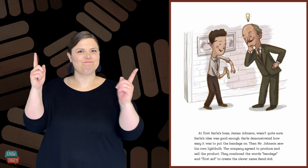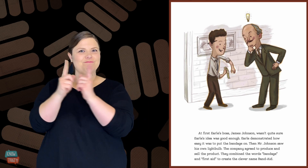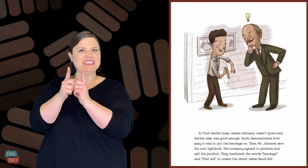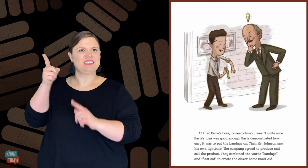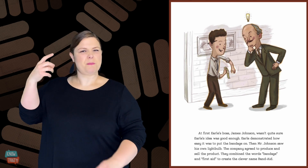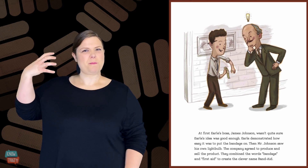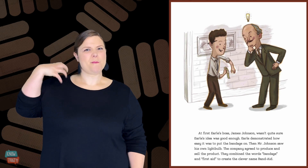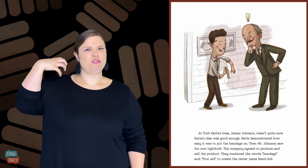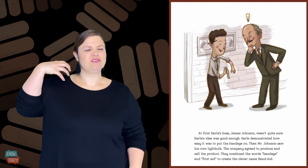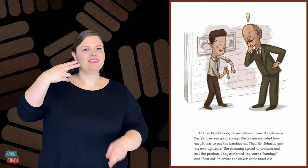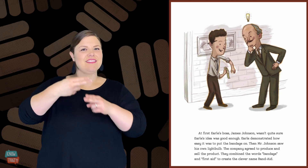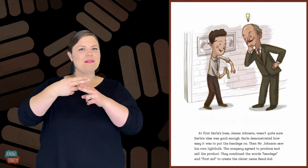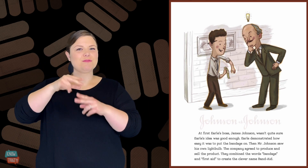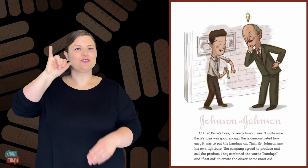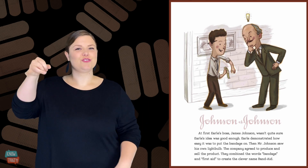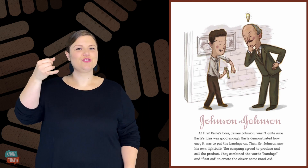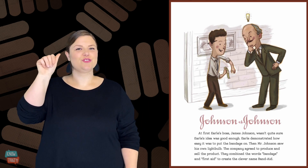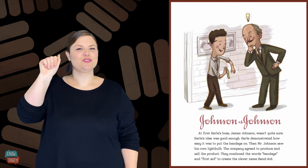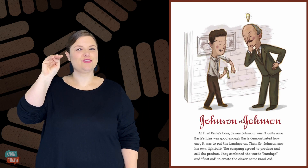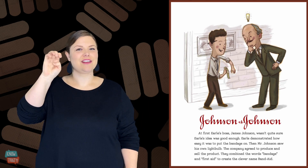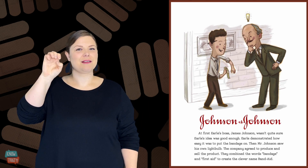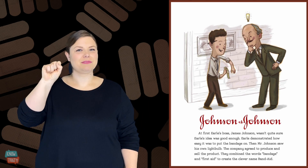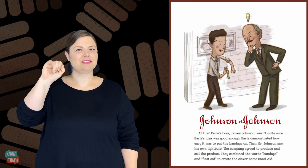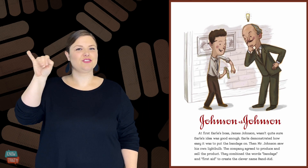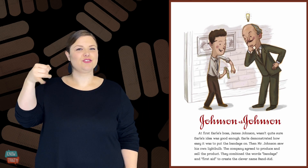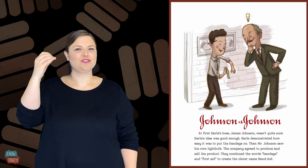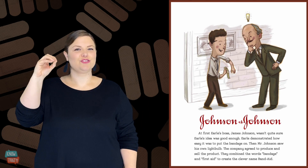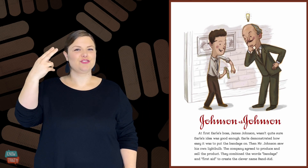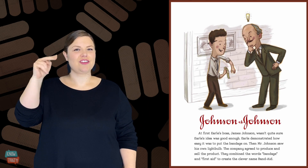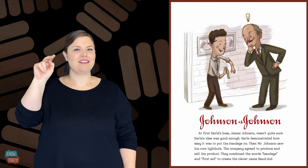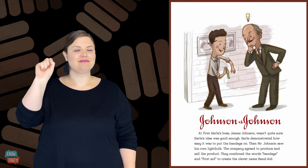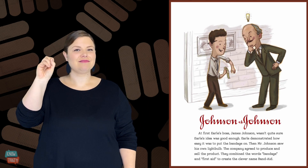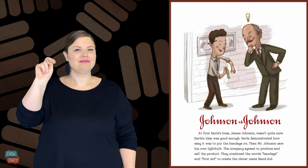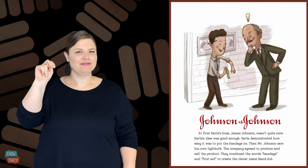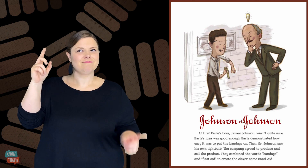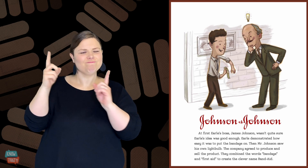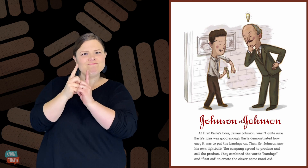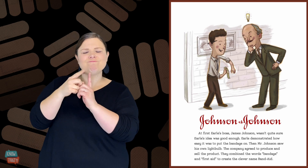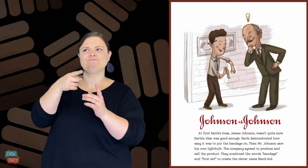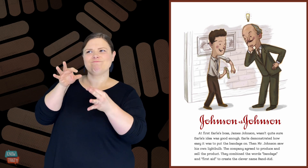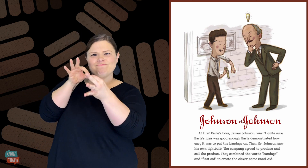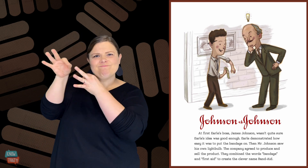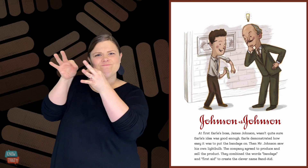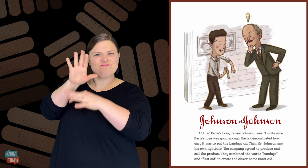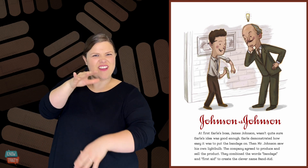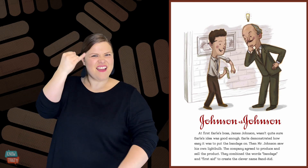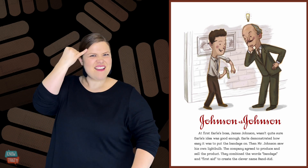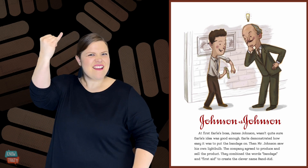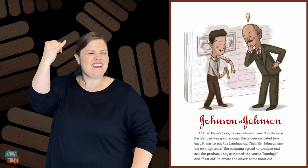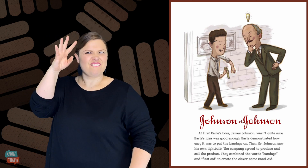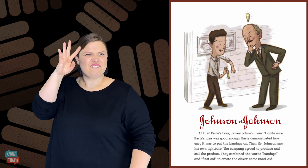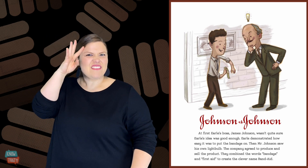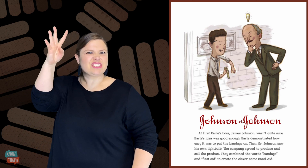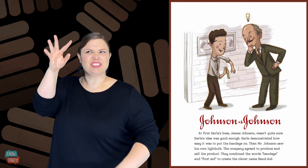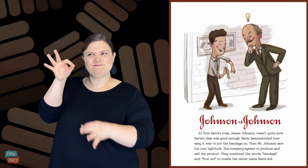At first, Earl's boss, James Johnson, wasn't quite sure Earl's idea was good